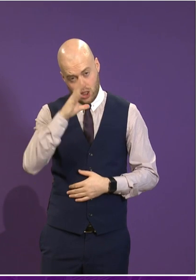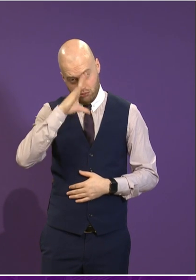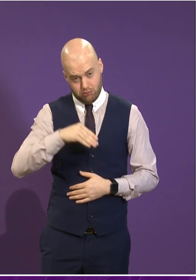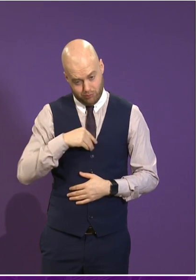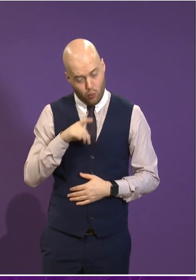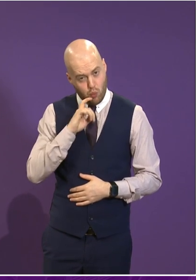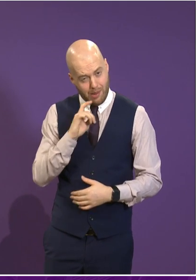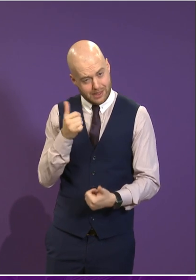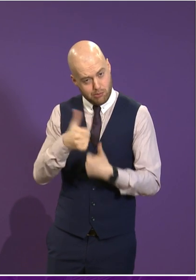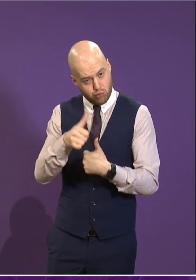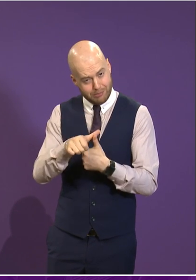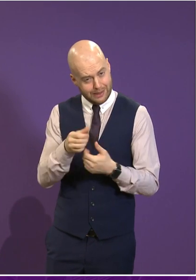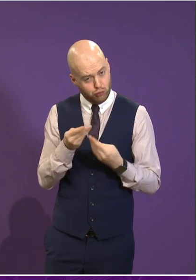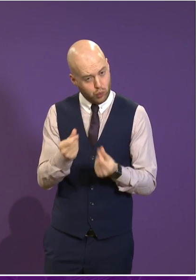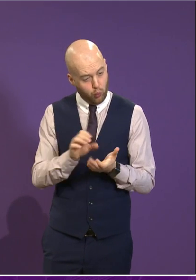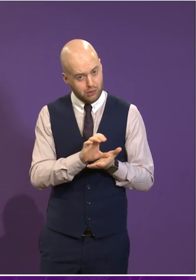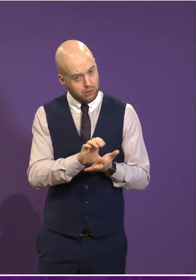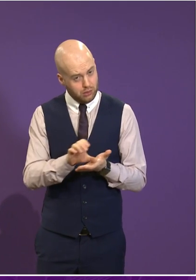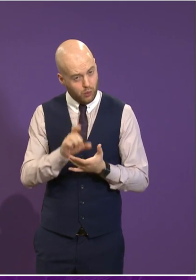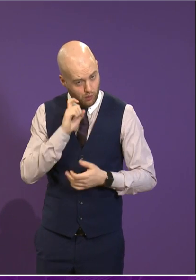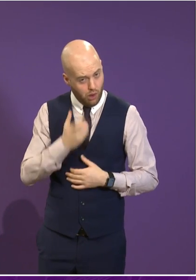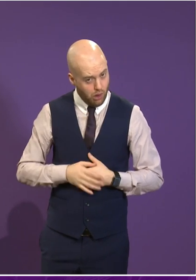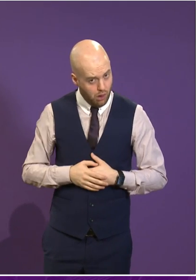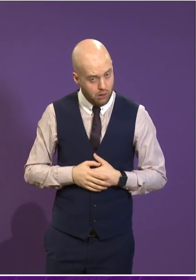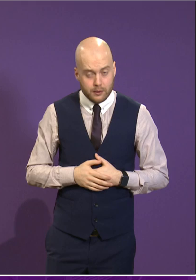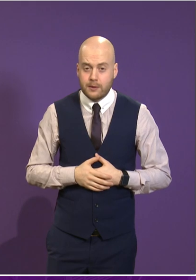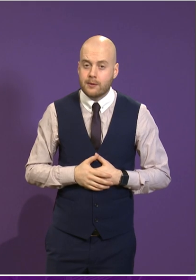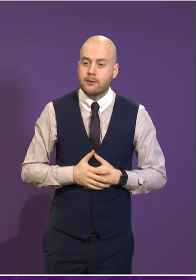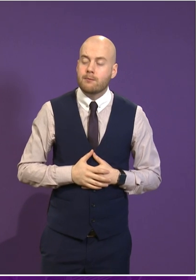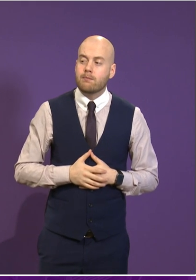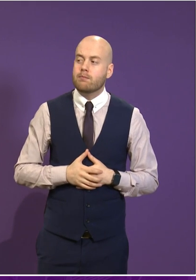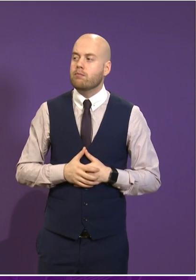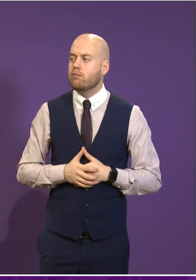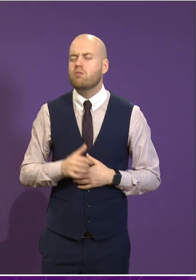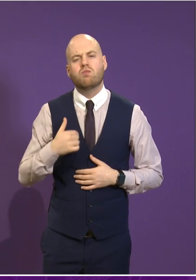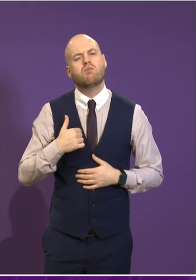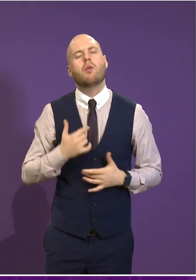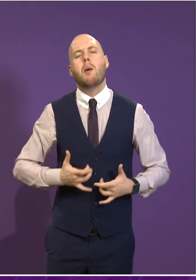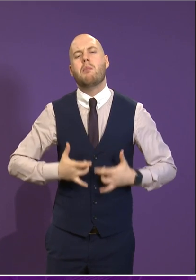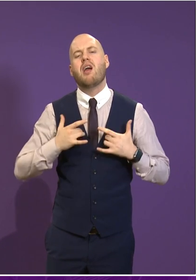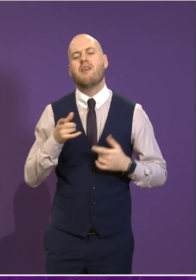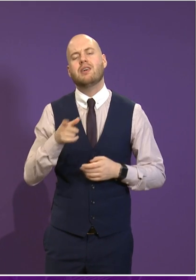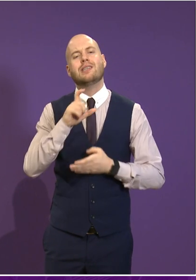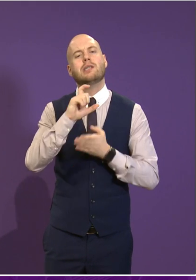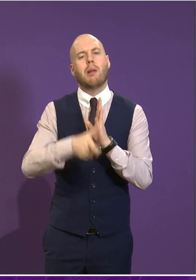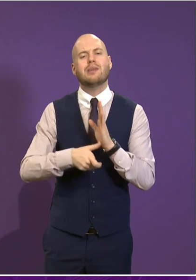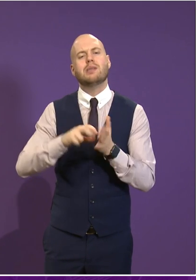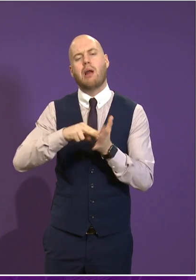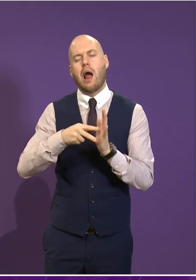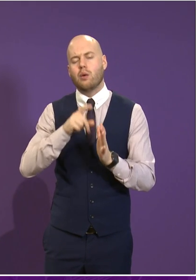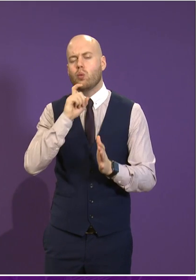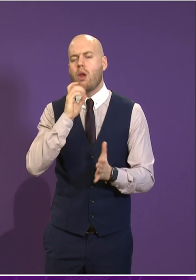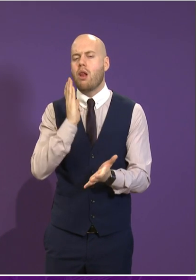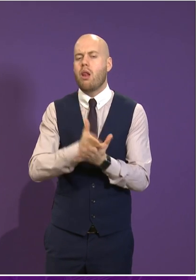resourced? Yeah, I mean, I firmly believe that the disability delivery plan will be adequately resourced. I